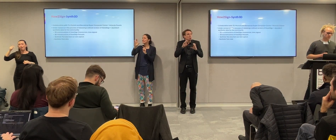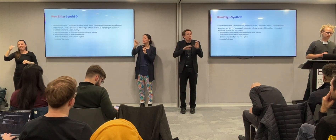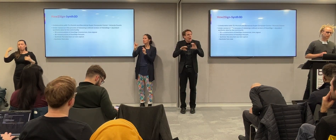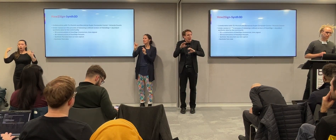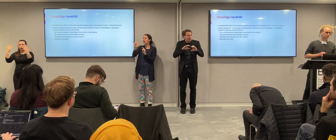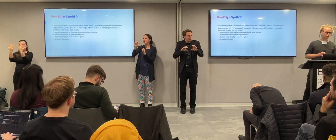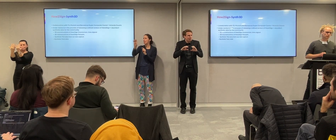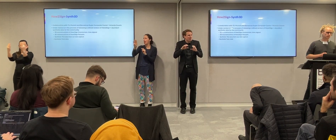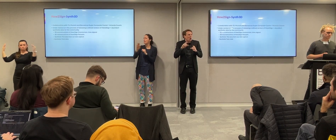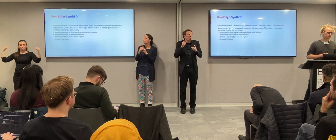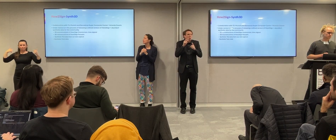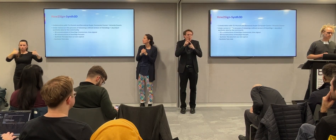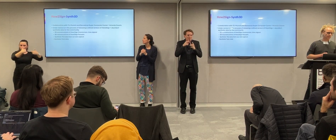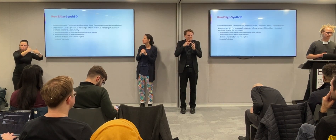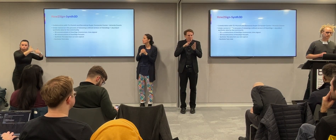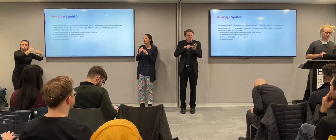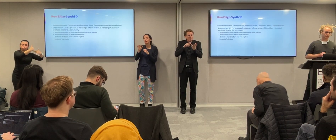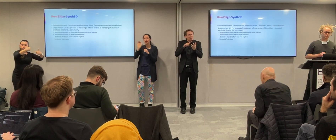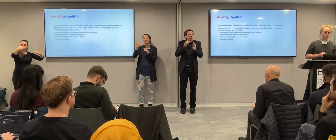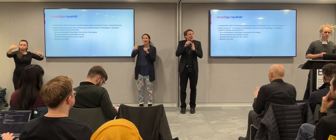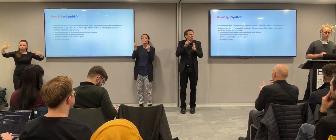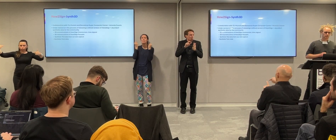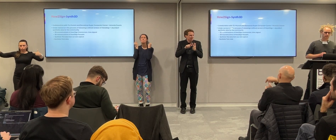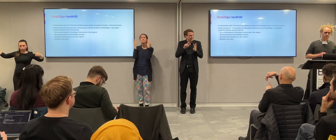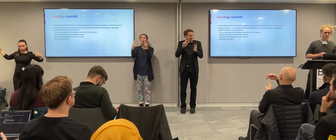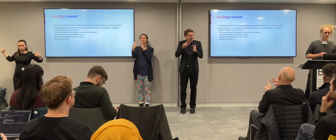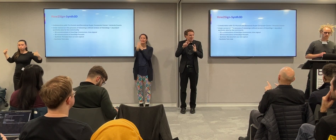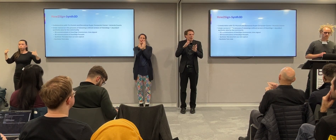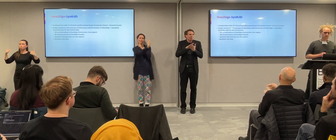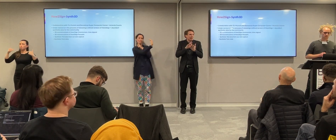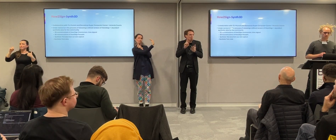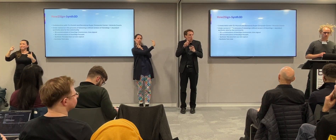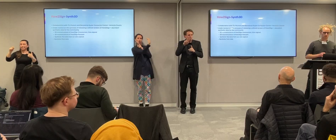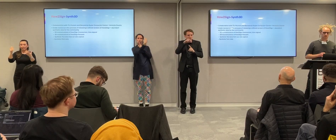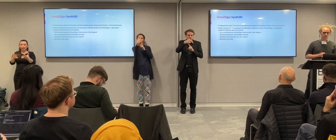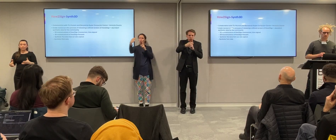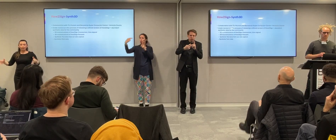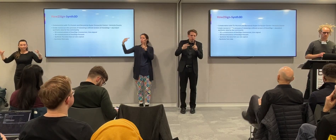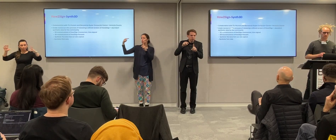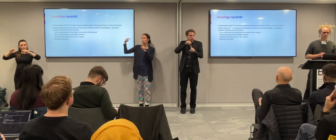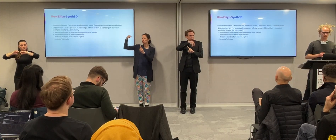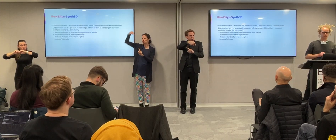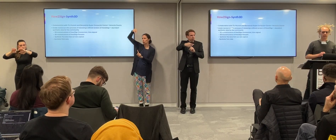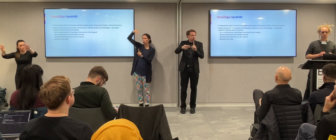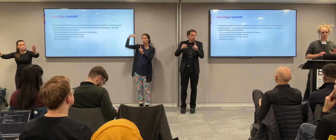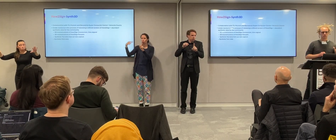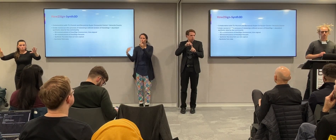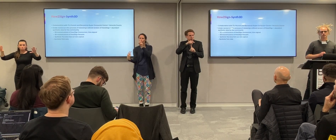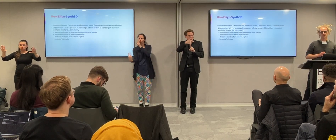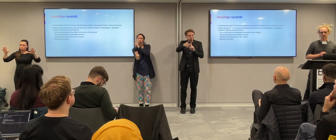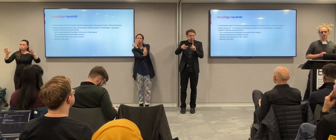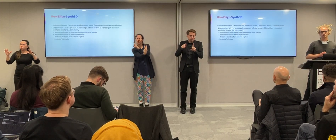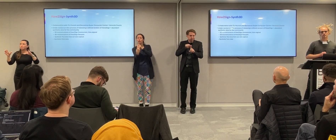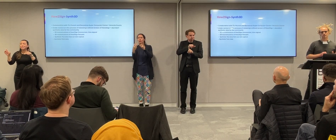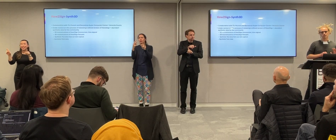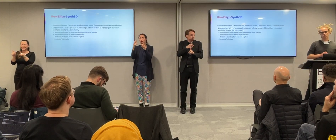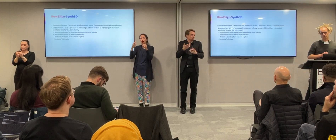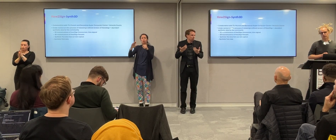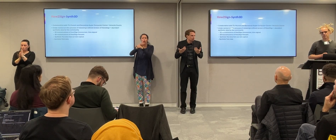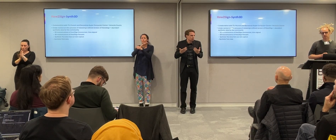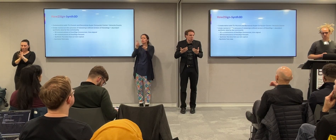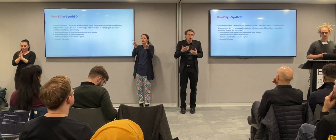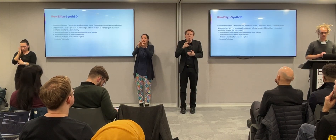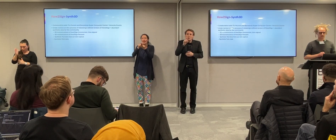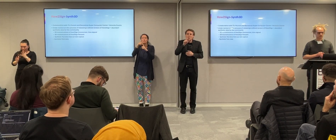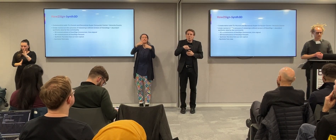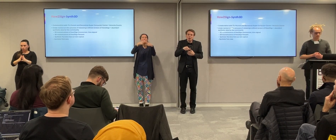a multi-view data set that covers the same signed